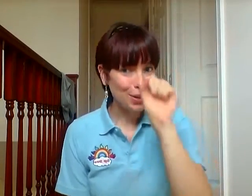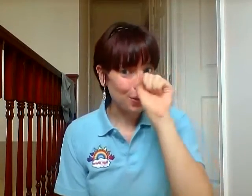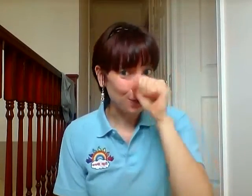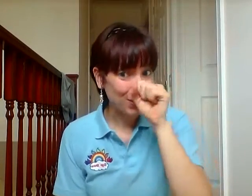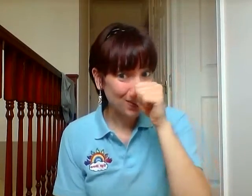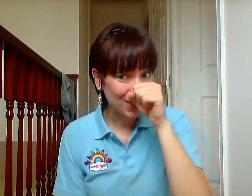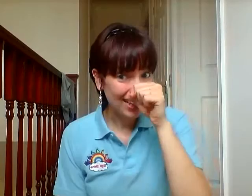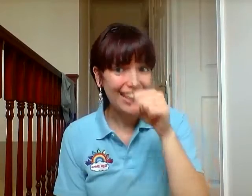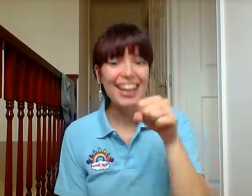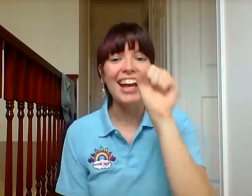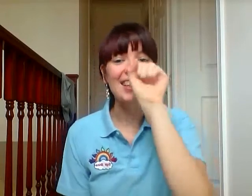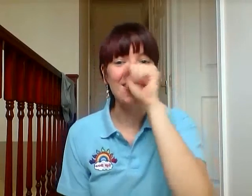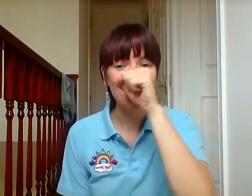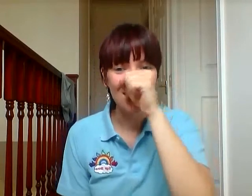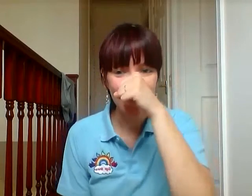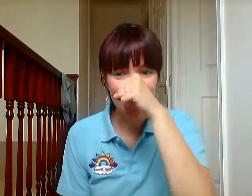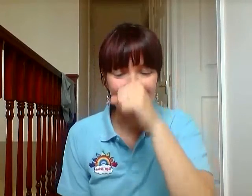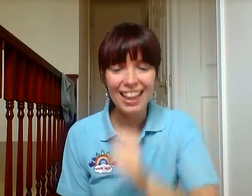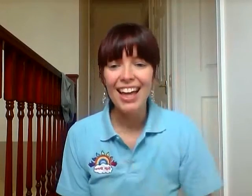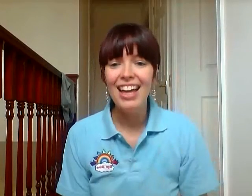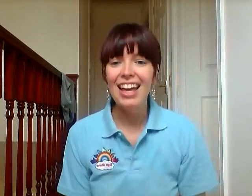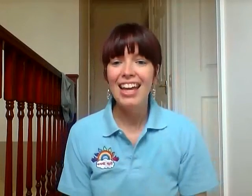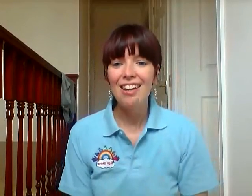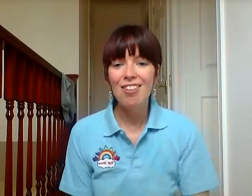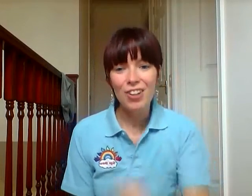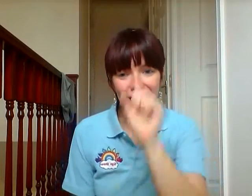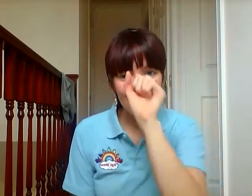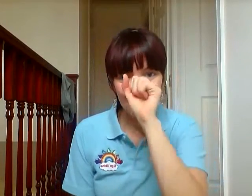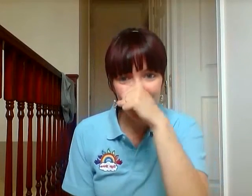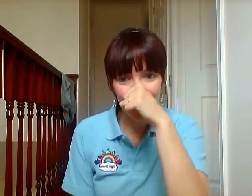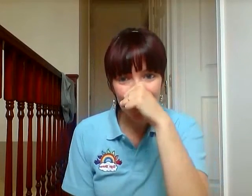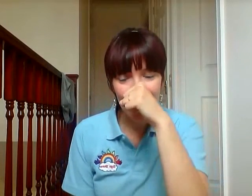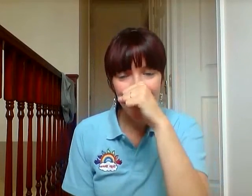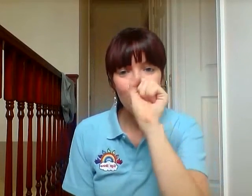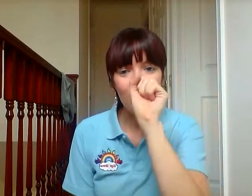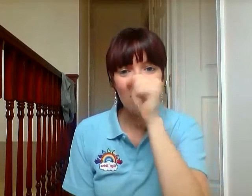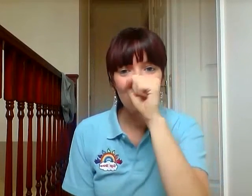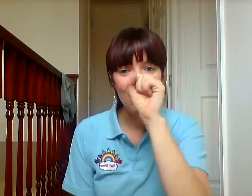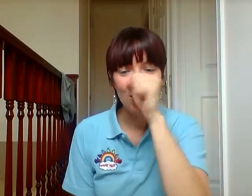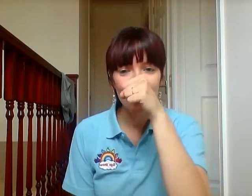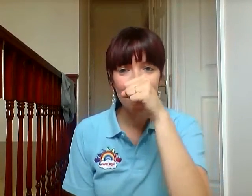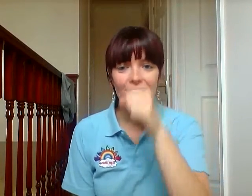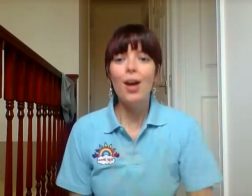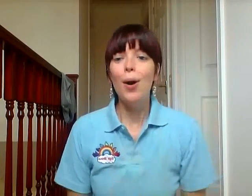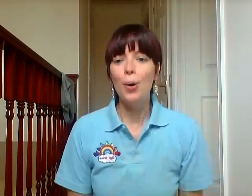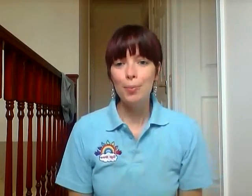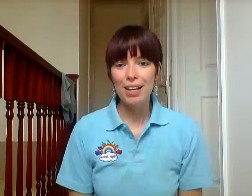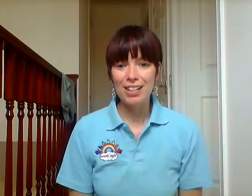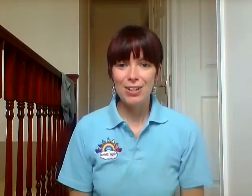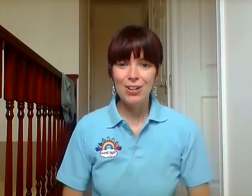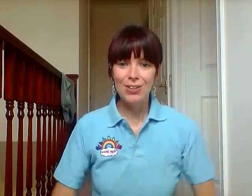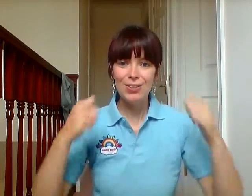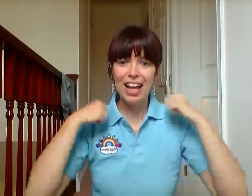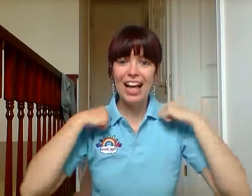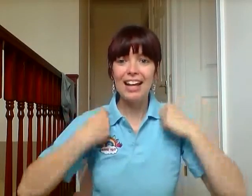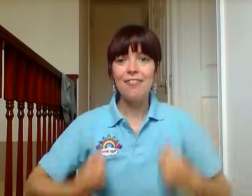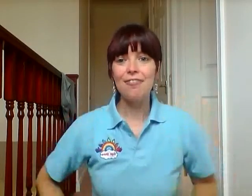an oink oink here and an oink oink there, here an oink, there an oink, everywhere an oink oink. Old Macdonald had a